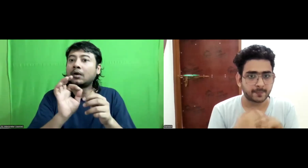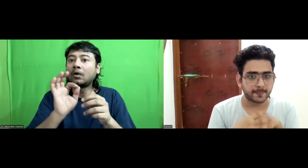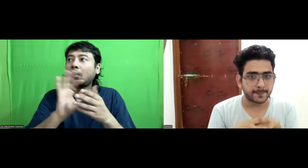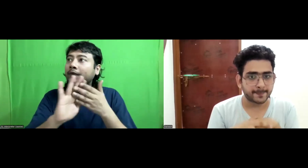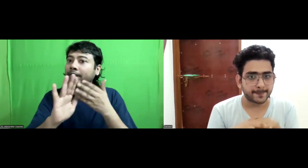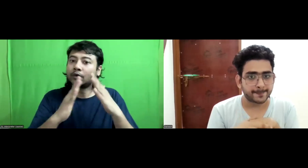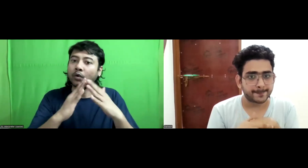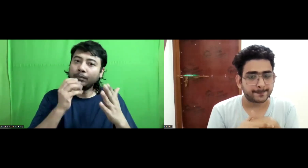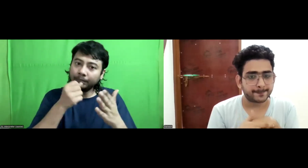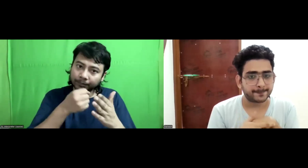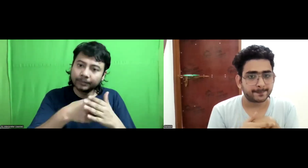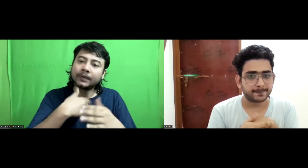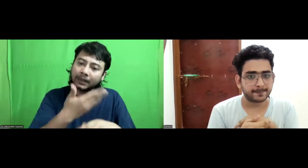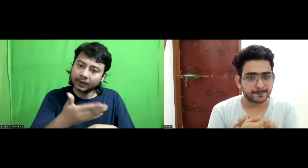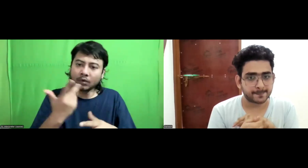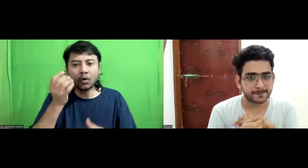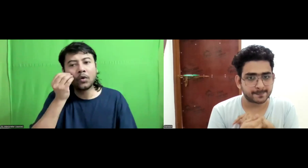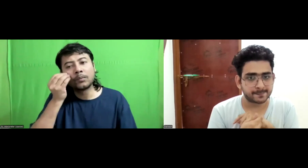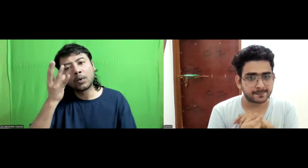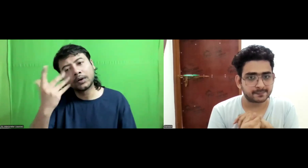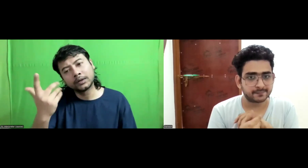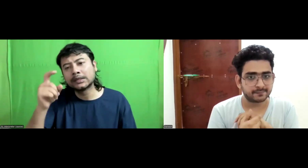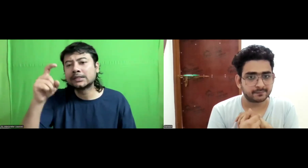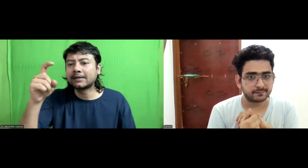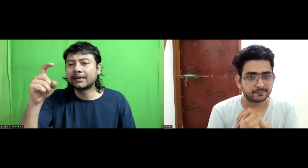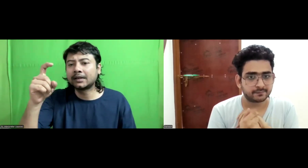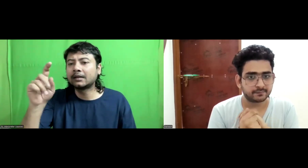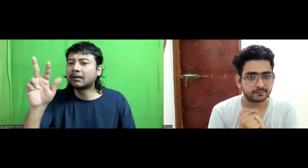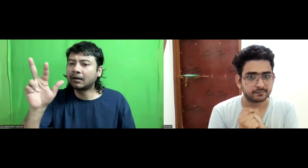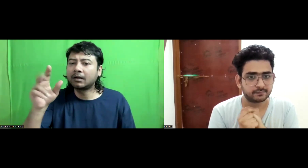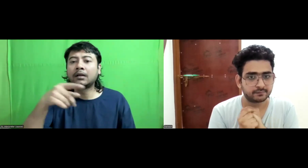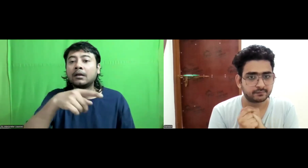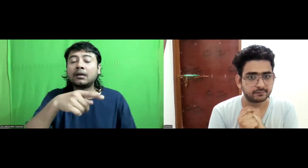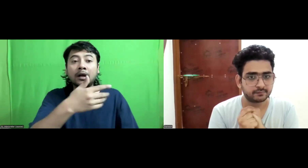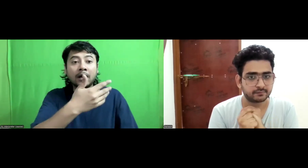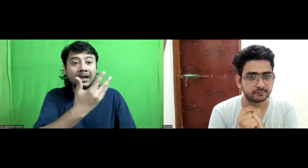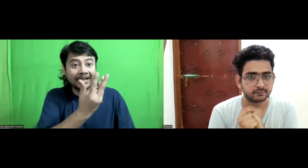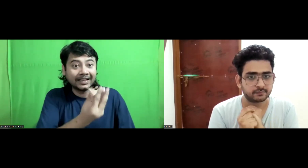rule. Not like 10, 11. Just try to do it within 9 o'clock.